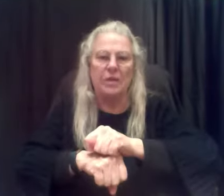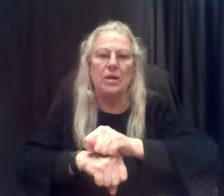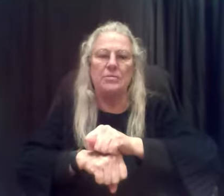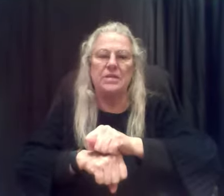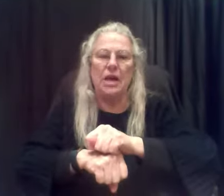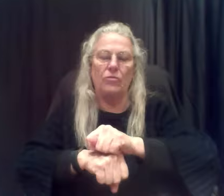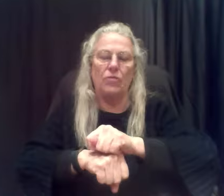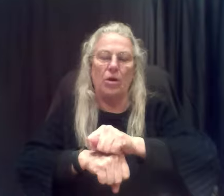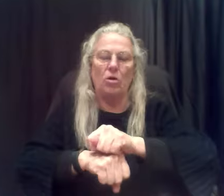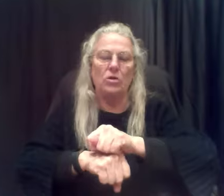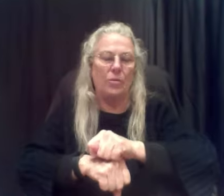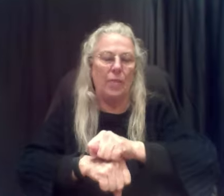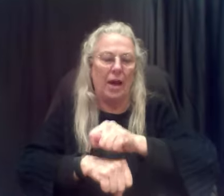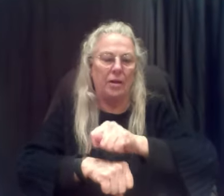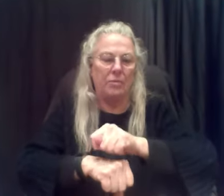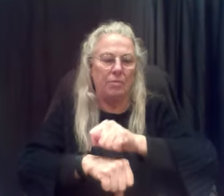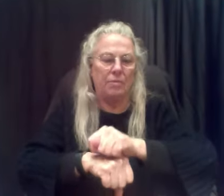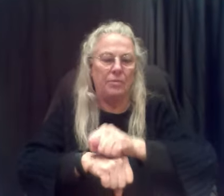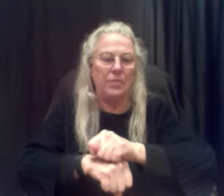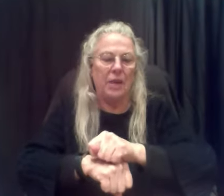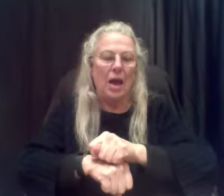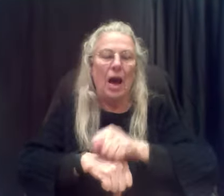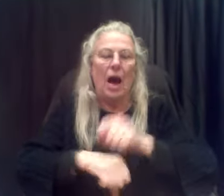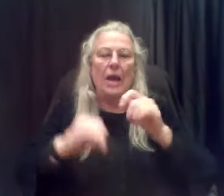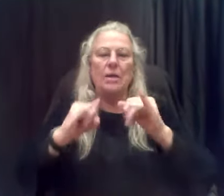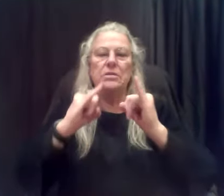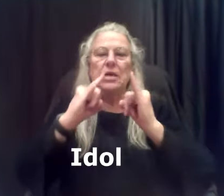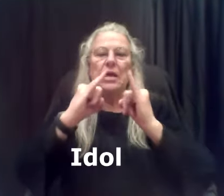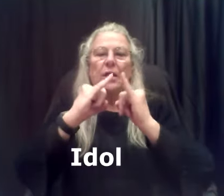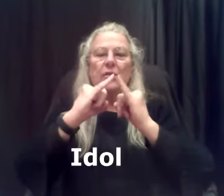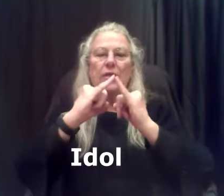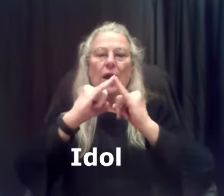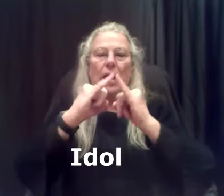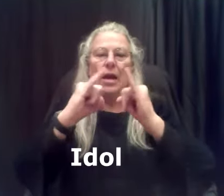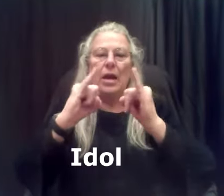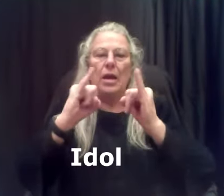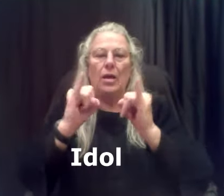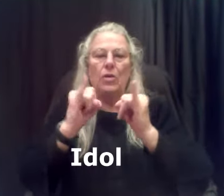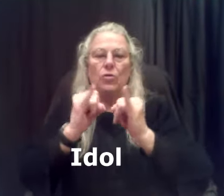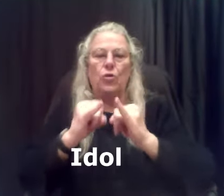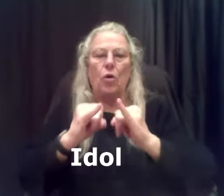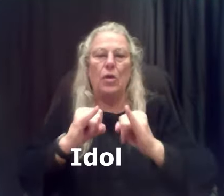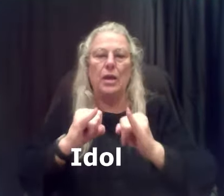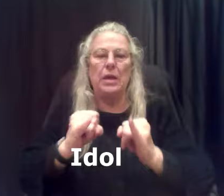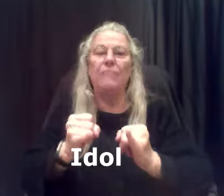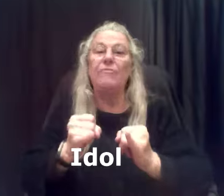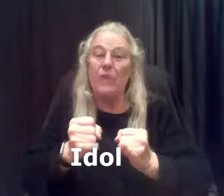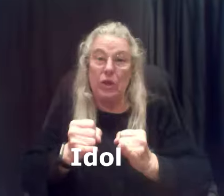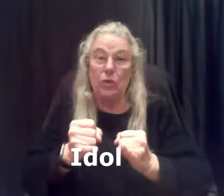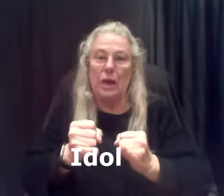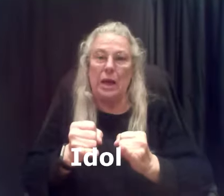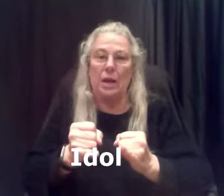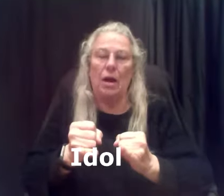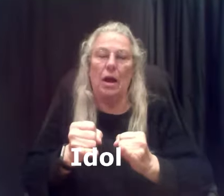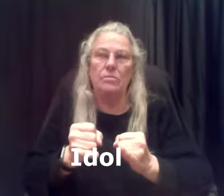comes down right onto the back. Idols, the I drawing a figurine, like